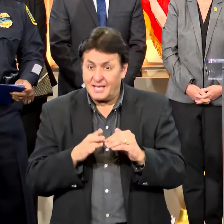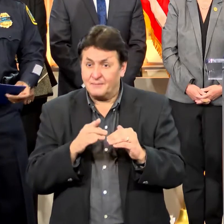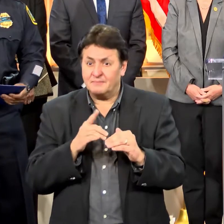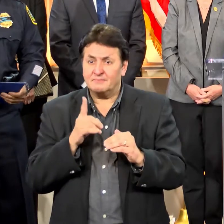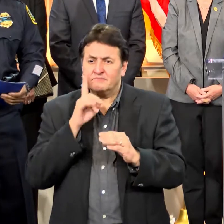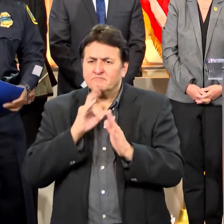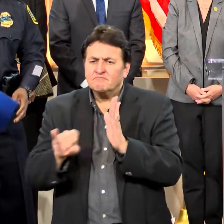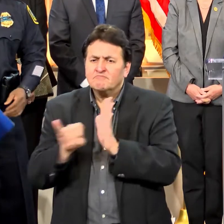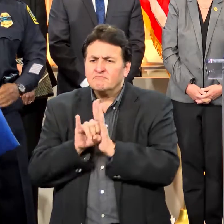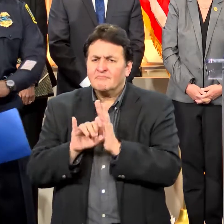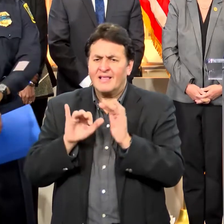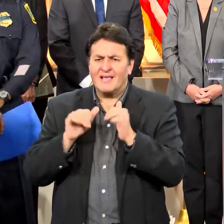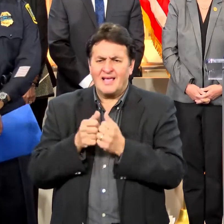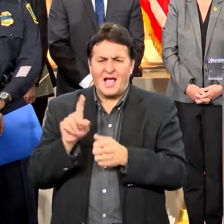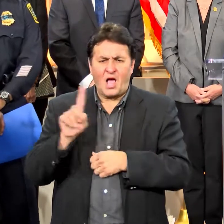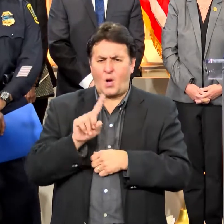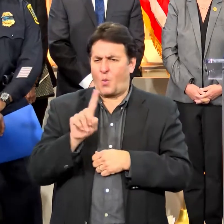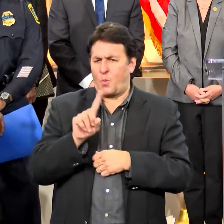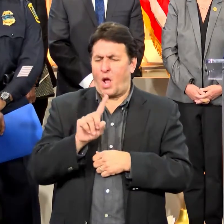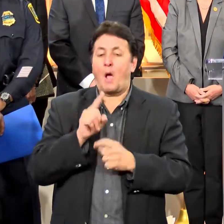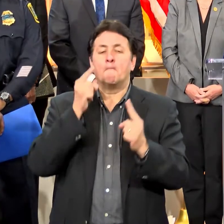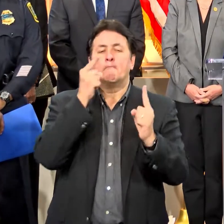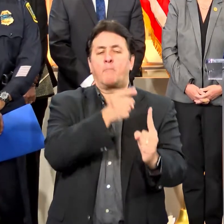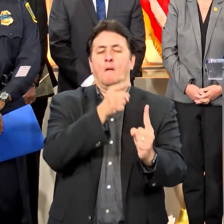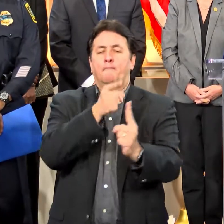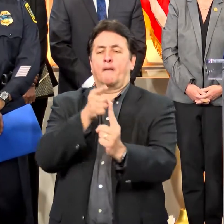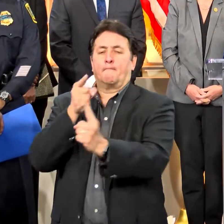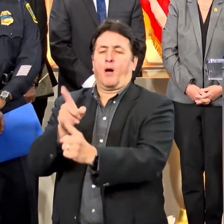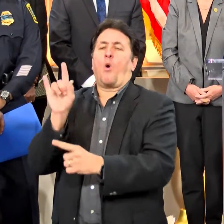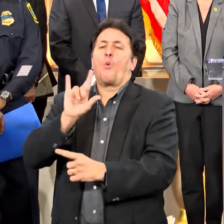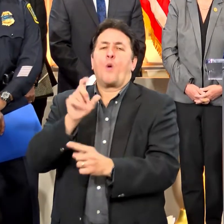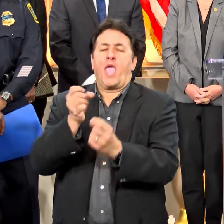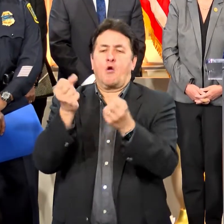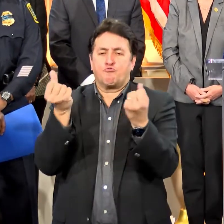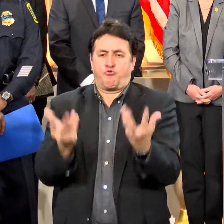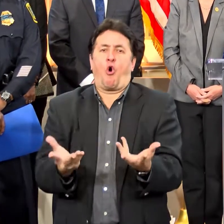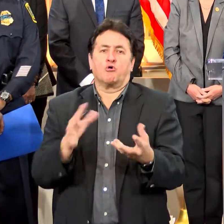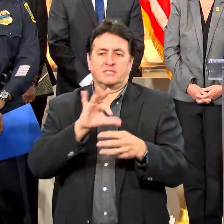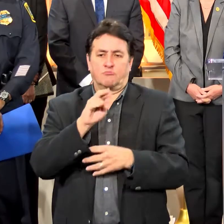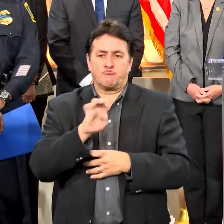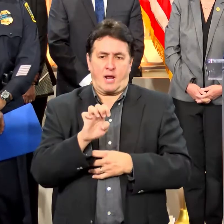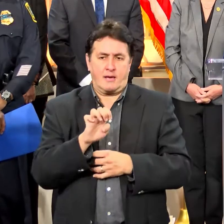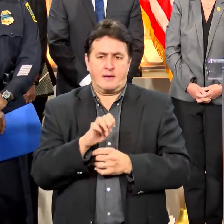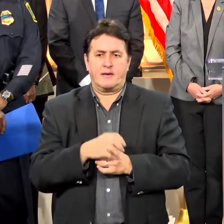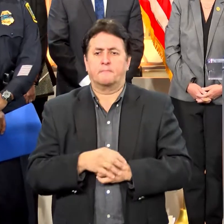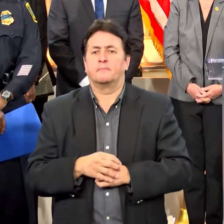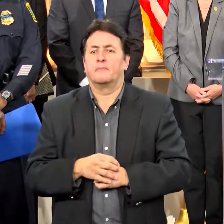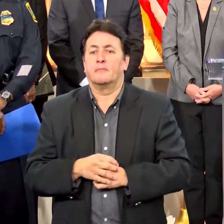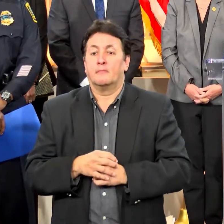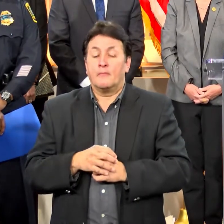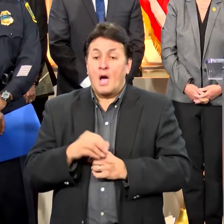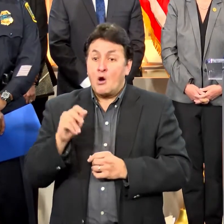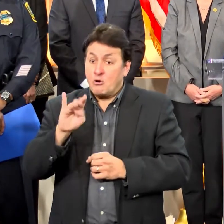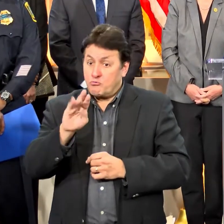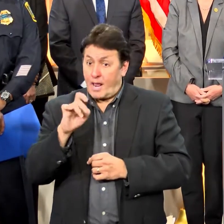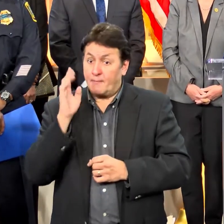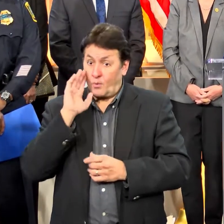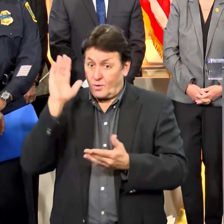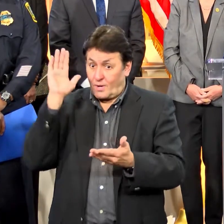hotspots. By the end of the initiative, all violent crime categories were reduced except in the homicide